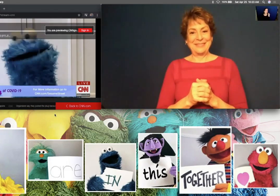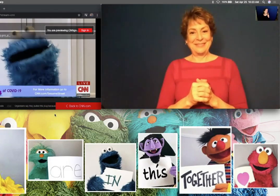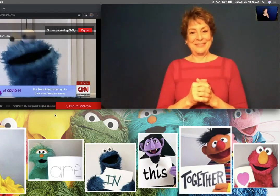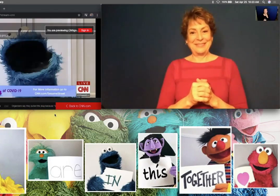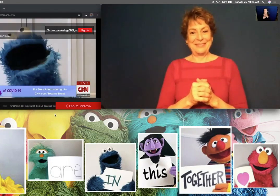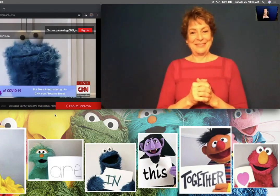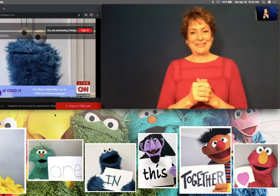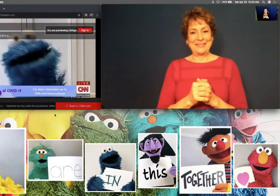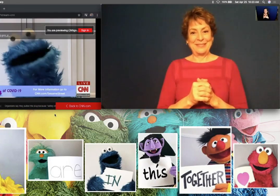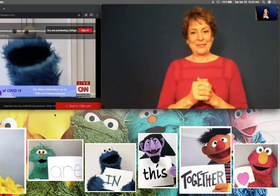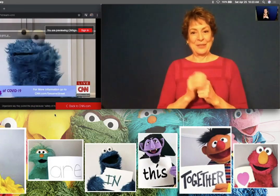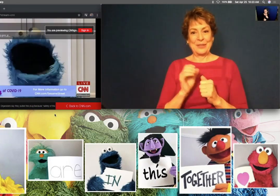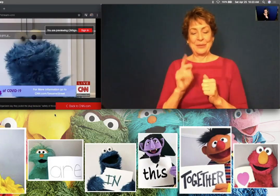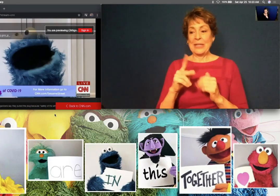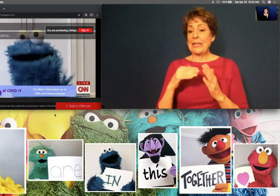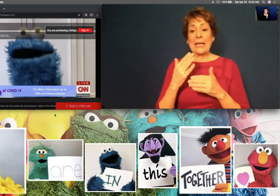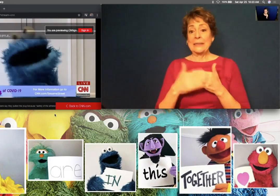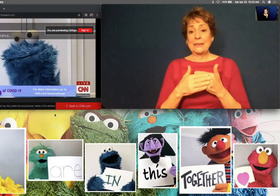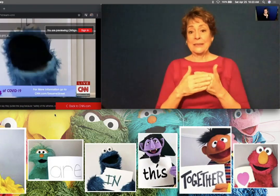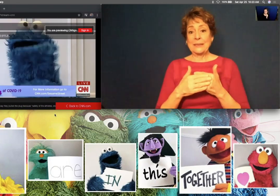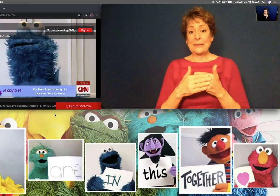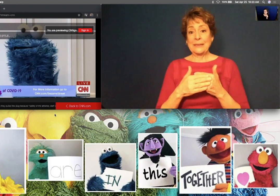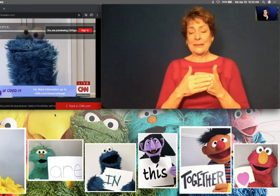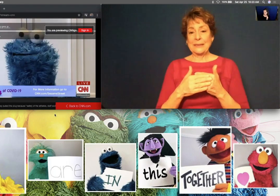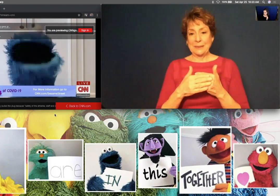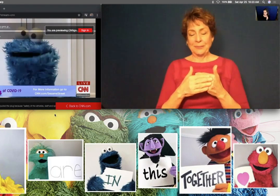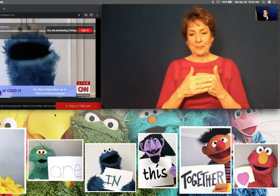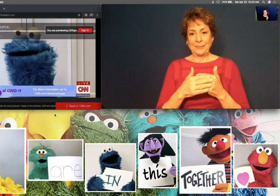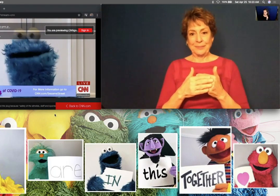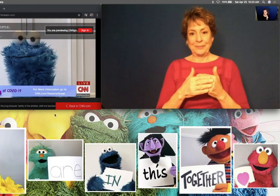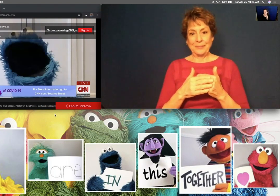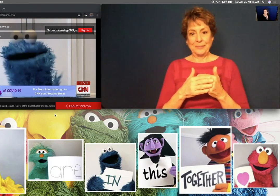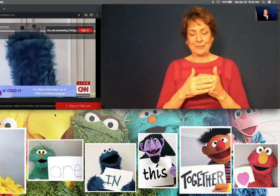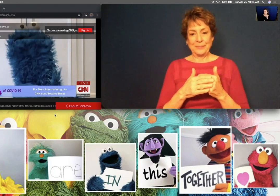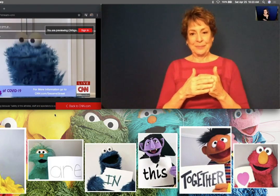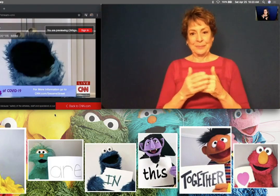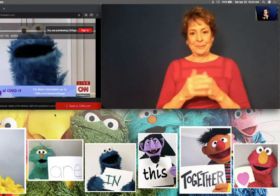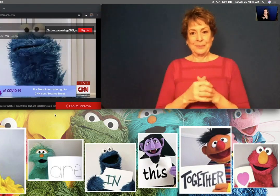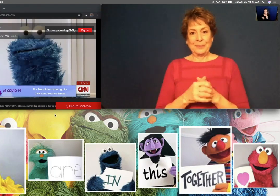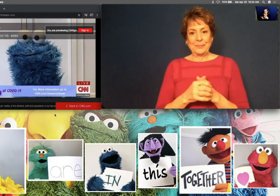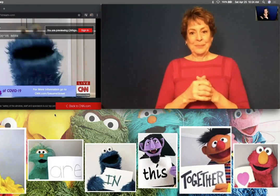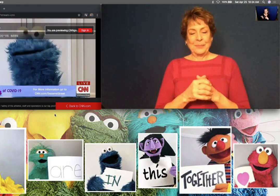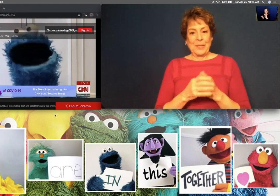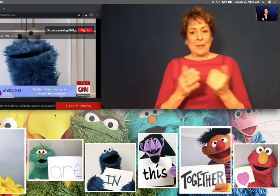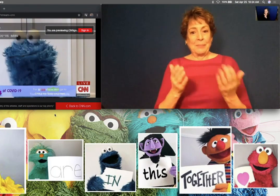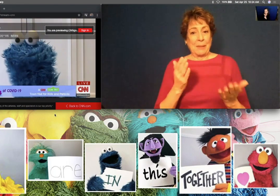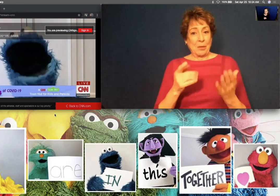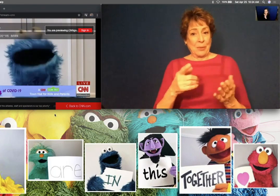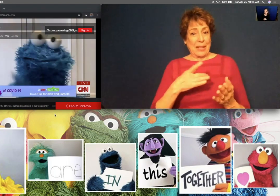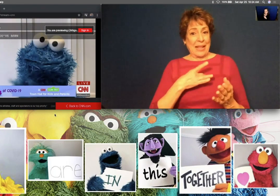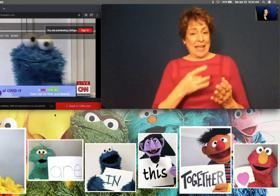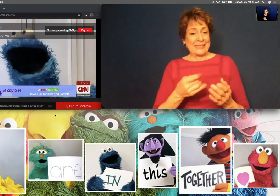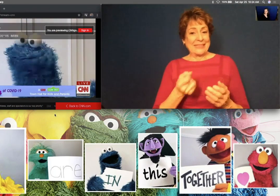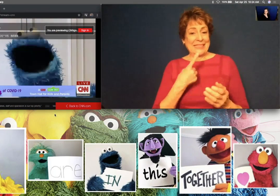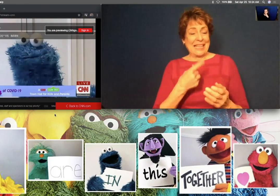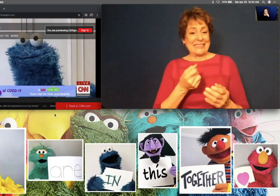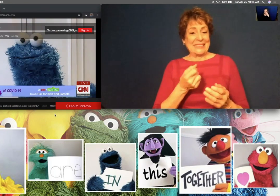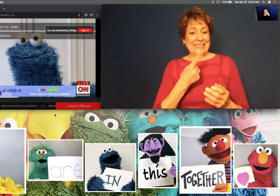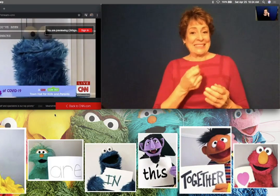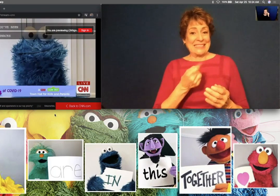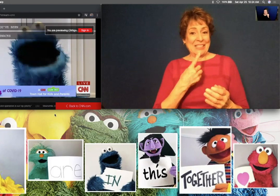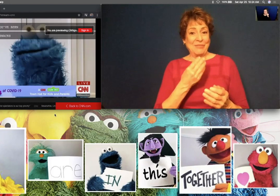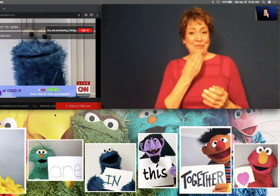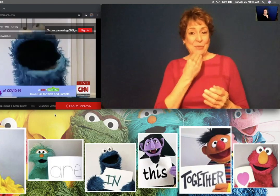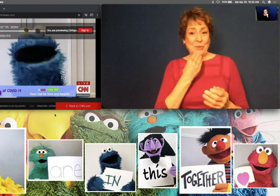Me no can whistle. Now, if you're like me, you've been home eating lots of snackies lately. Yeah,